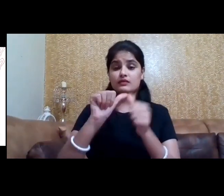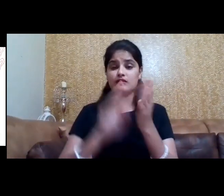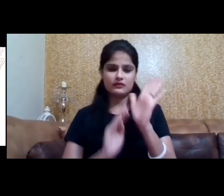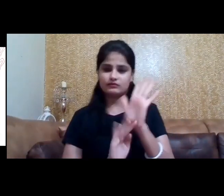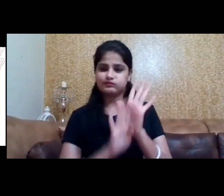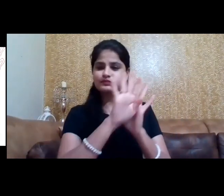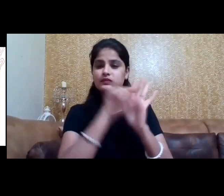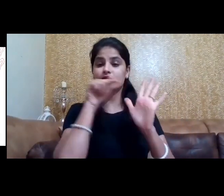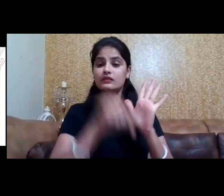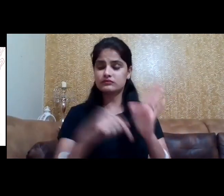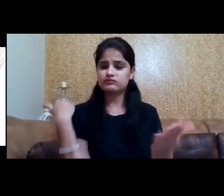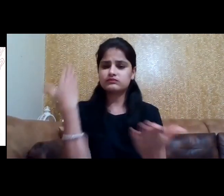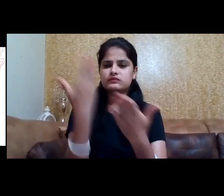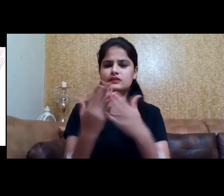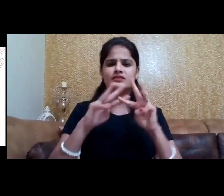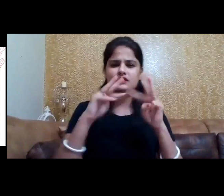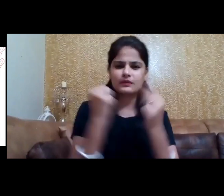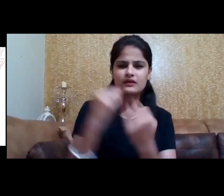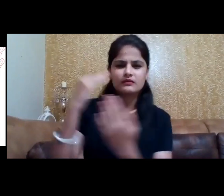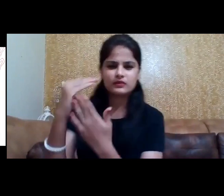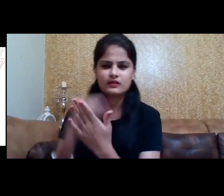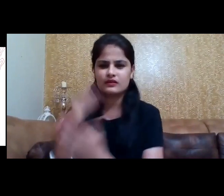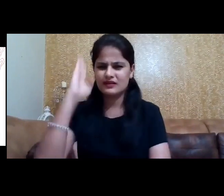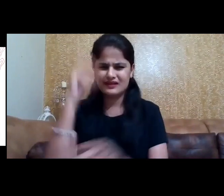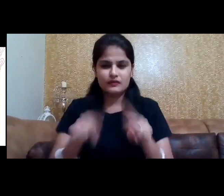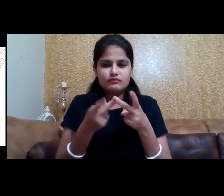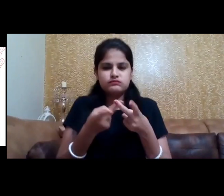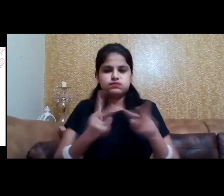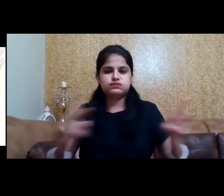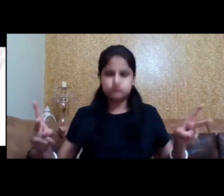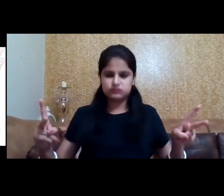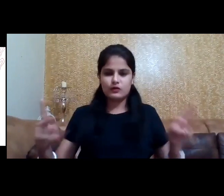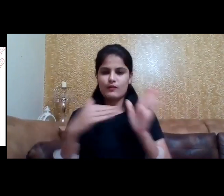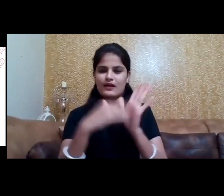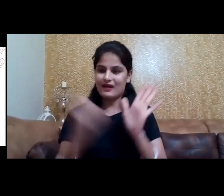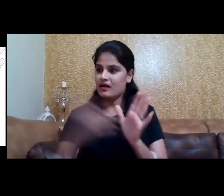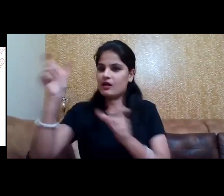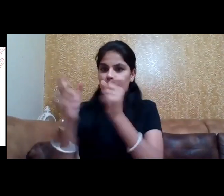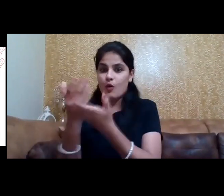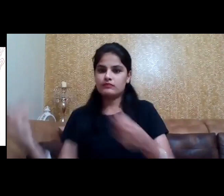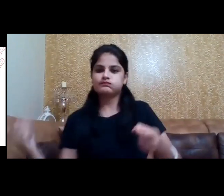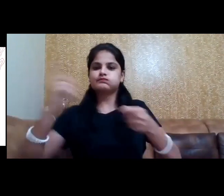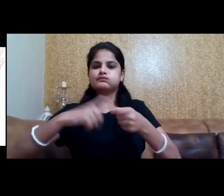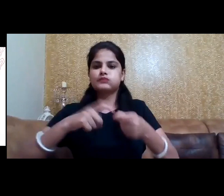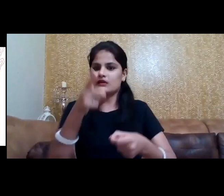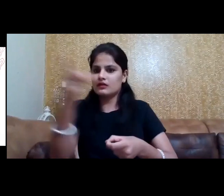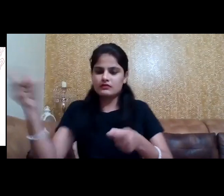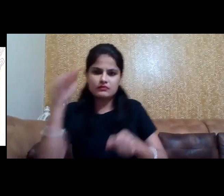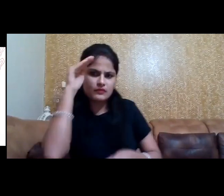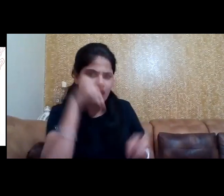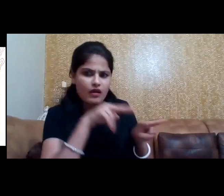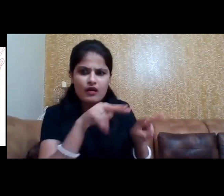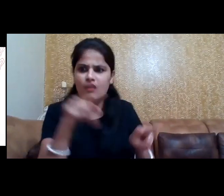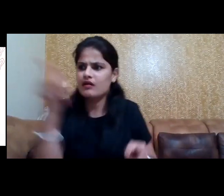done. Then we have here a million has a lot of workshops. We've been doing workshops, events, different